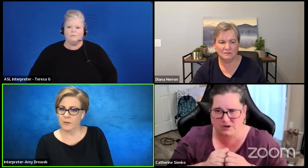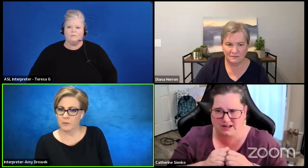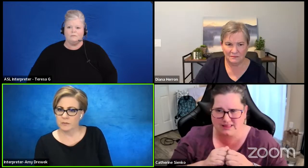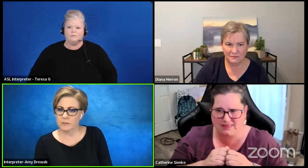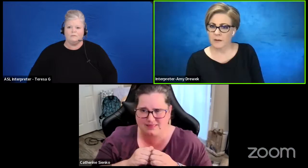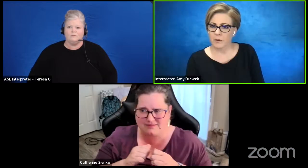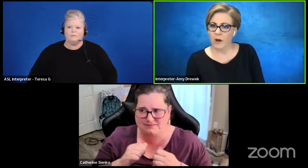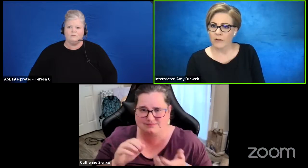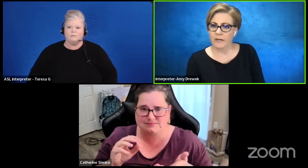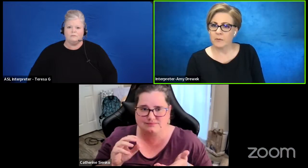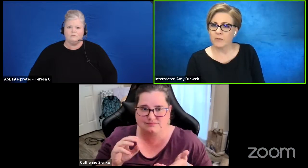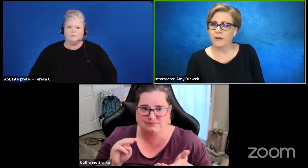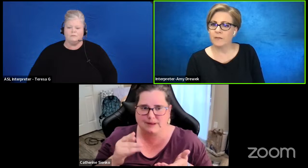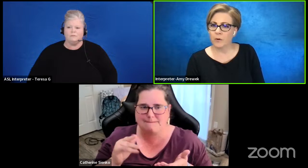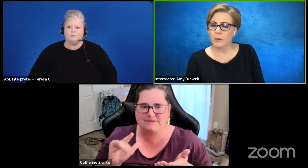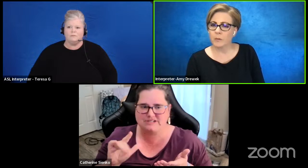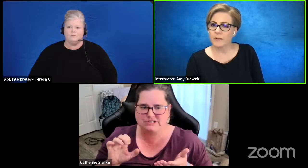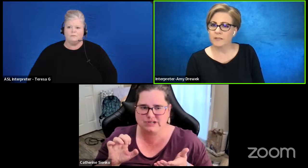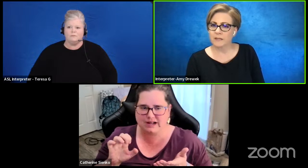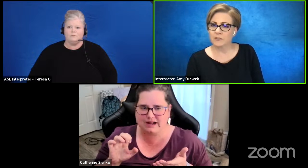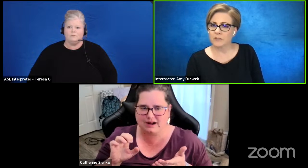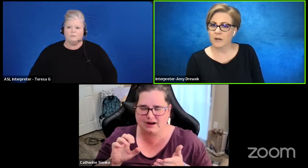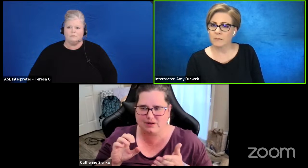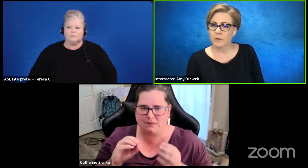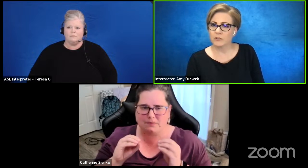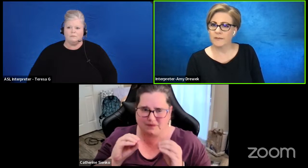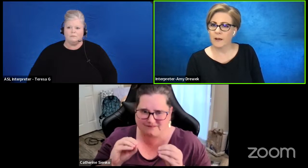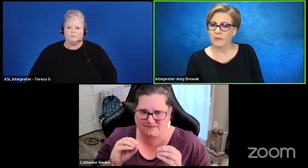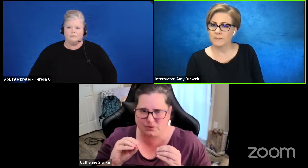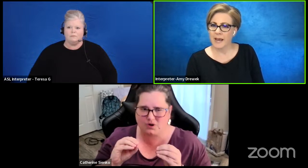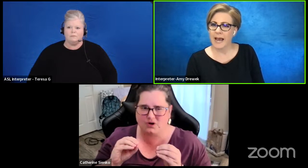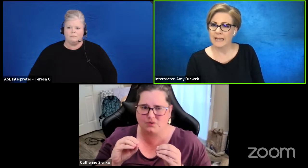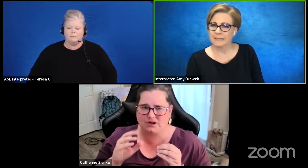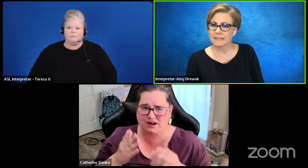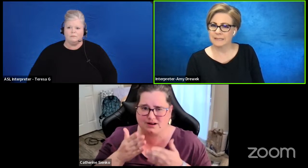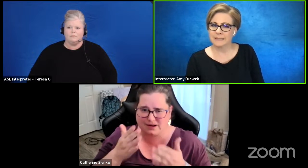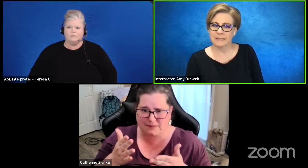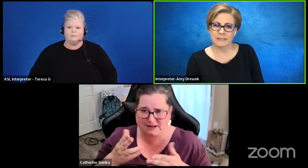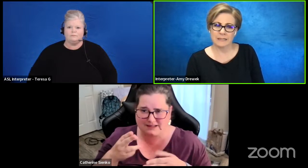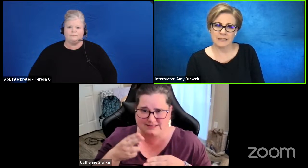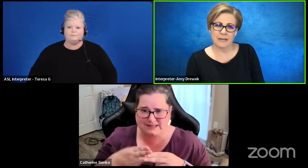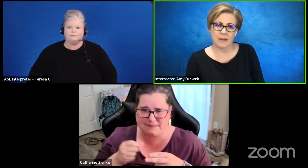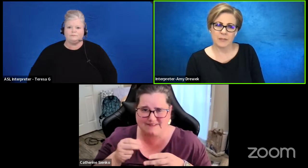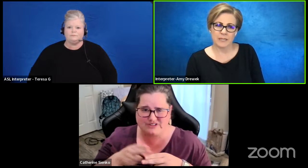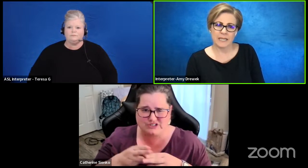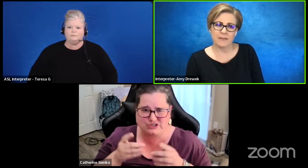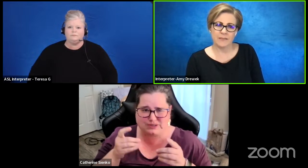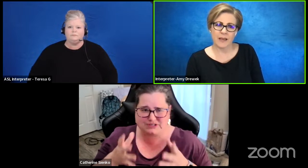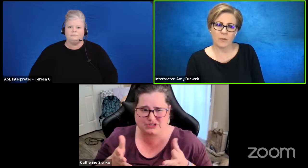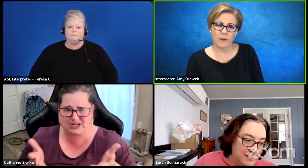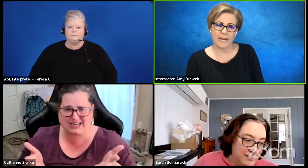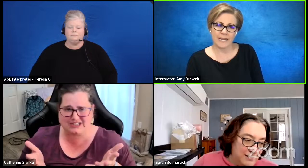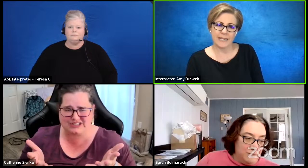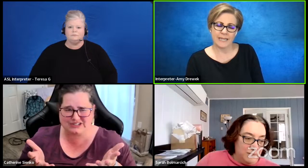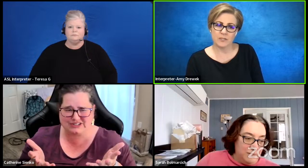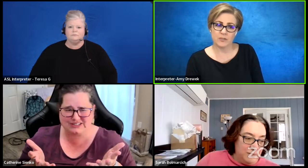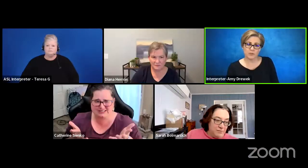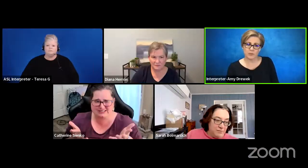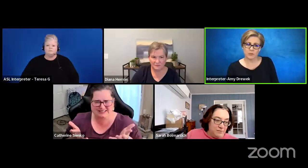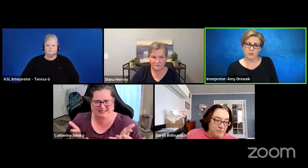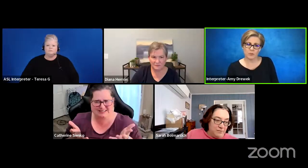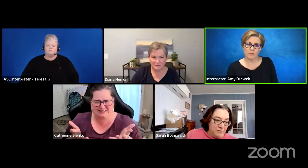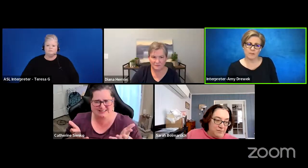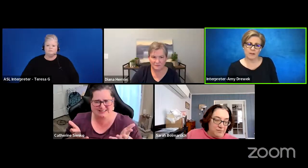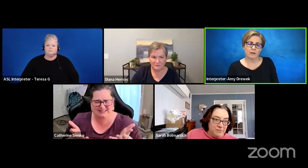I'm feeling confused that we're already moving forward with discussion on a motion that was passed. I believe that